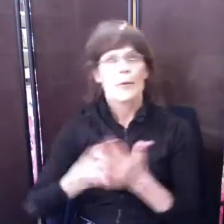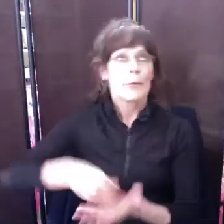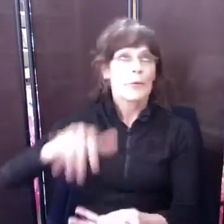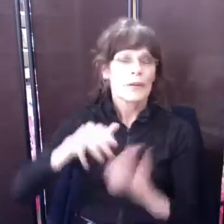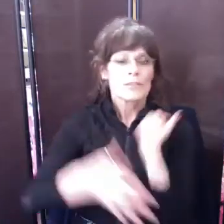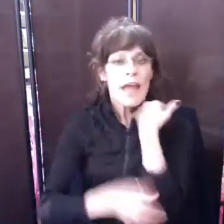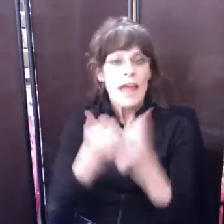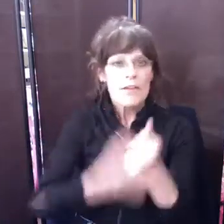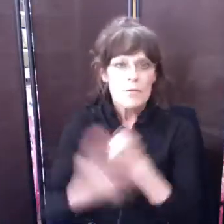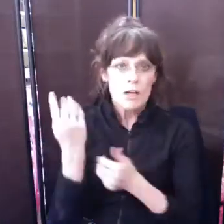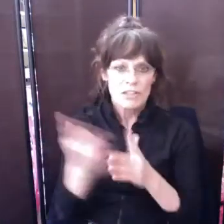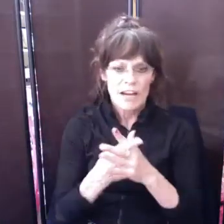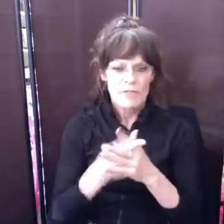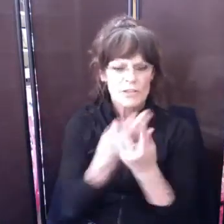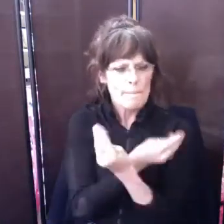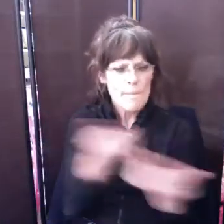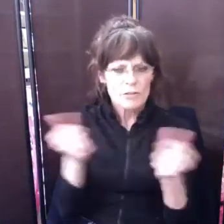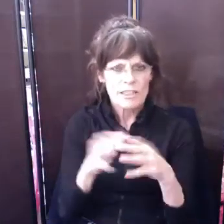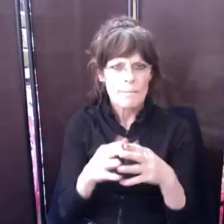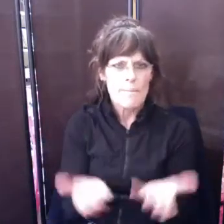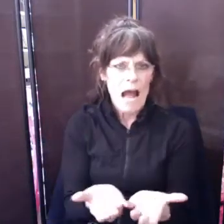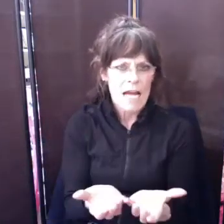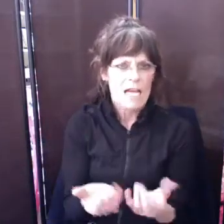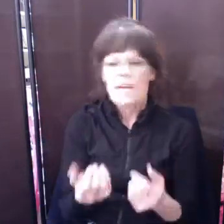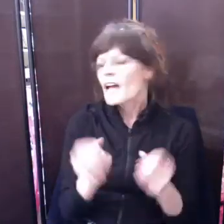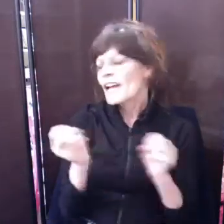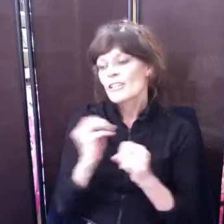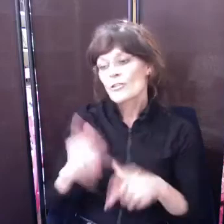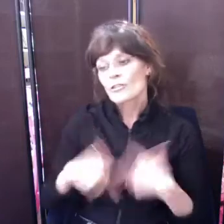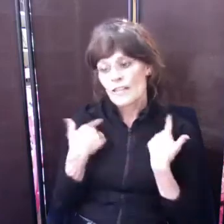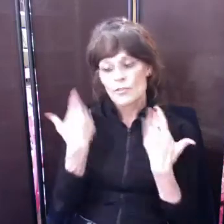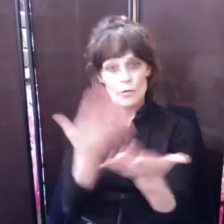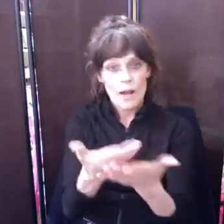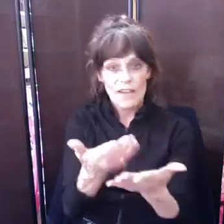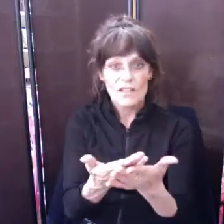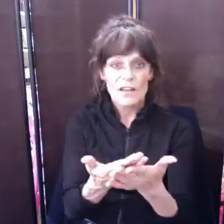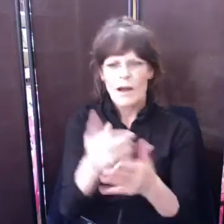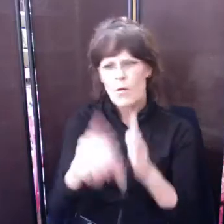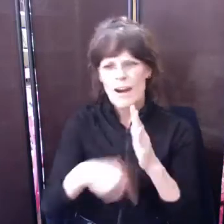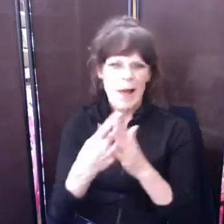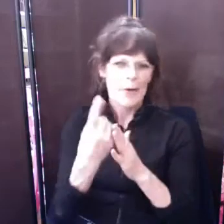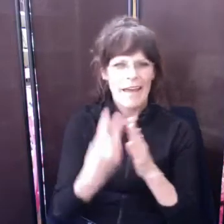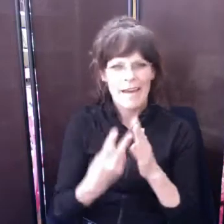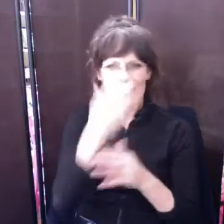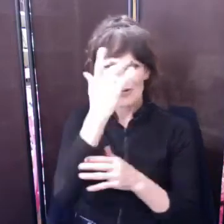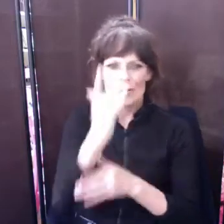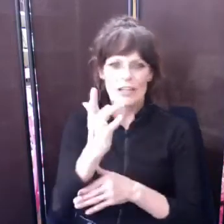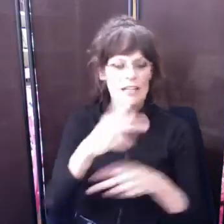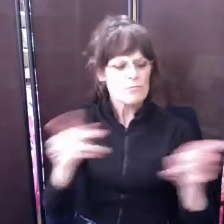real melting pot. And, you know, I had no life, so I would get there at like, you know, an hour and a half early. And I had a place where I like to stand by the door,